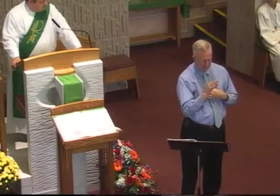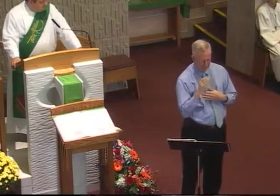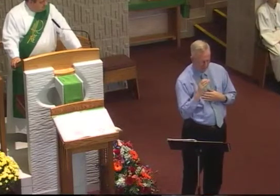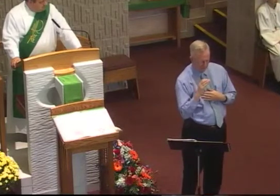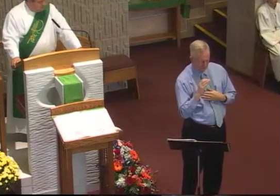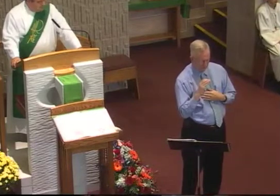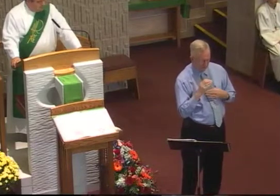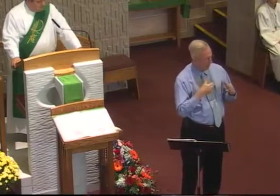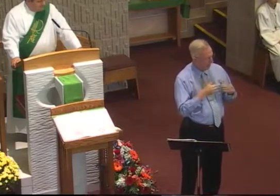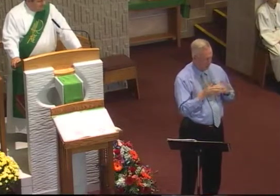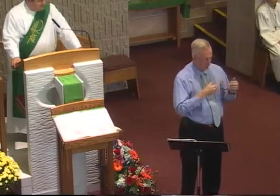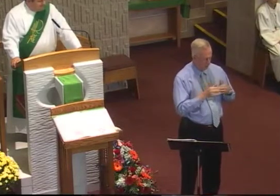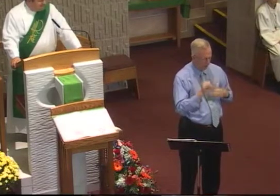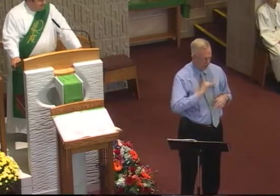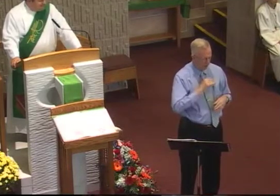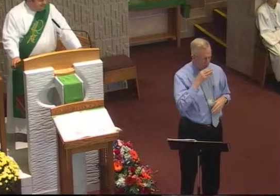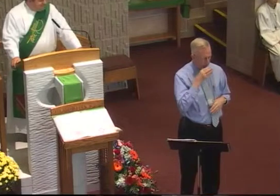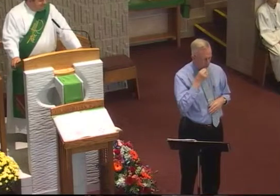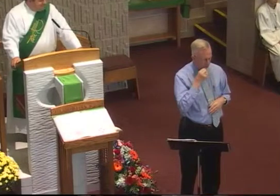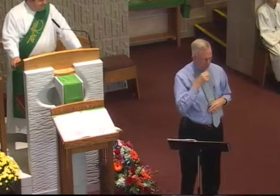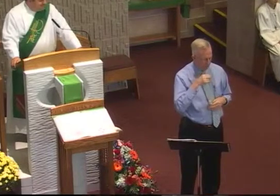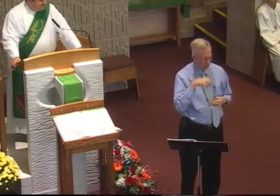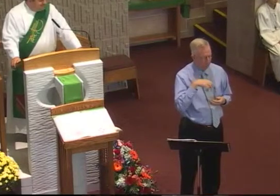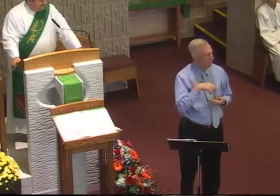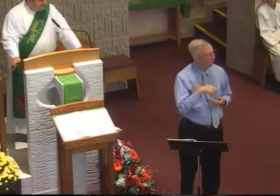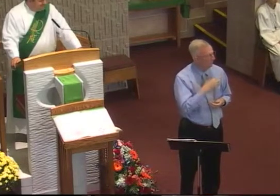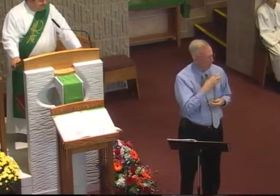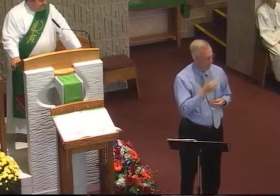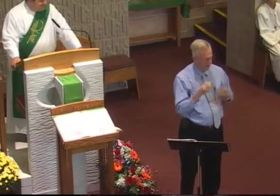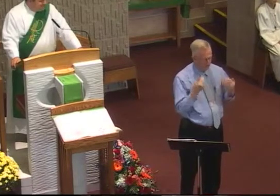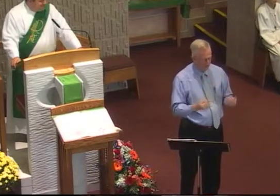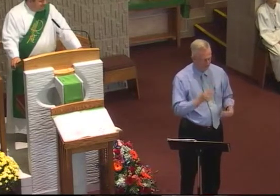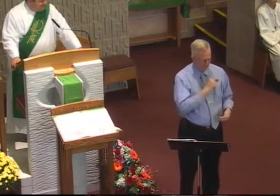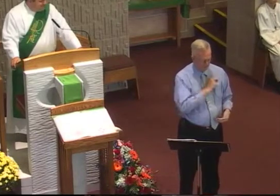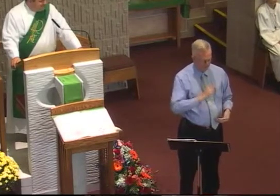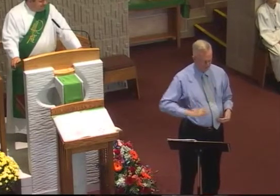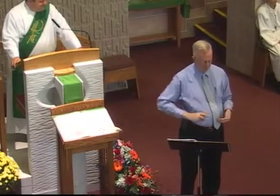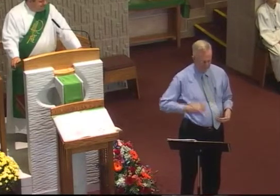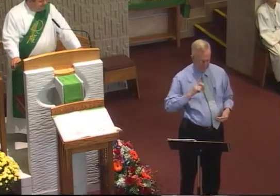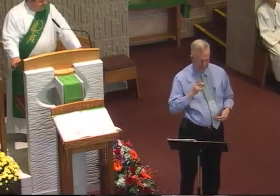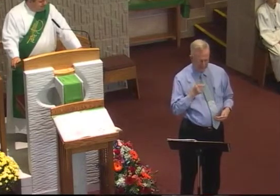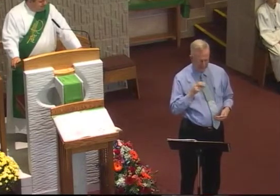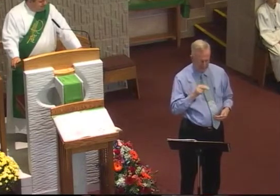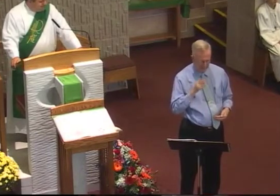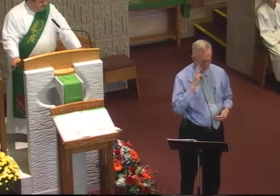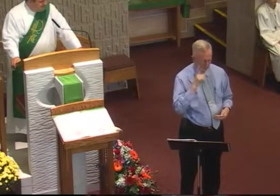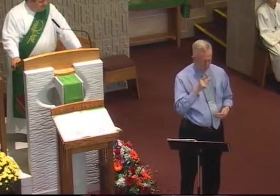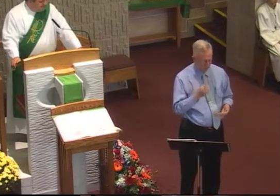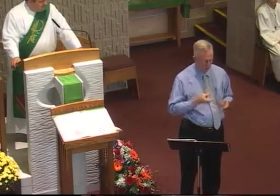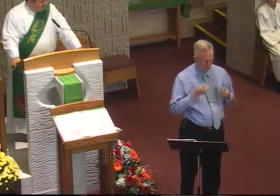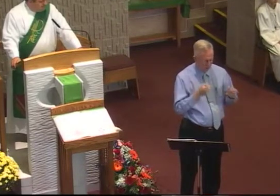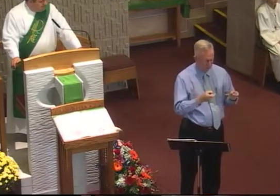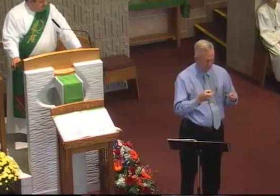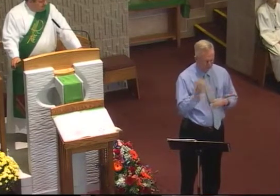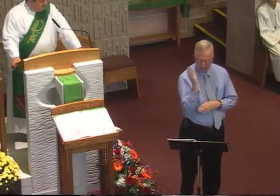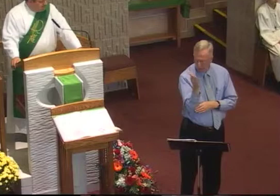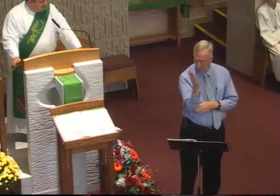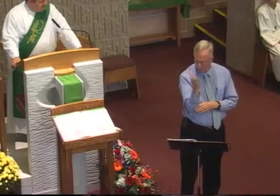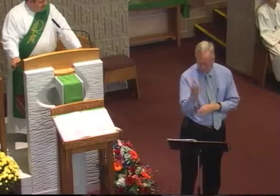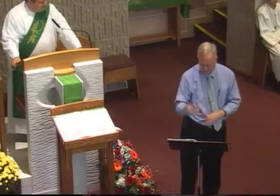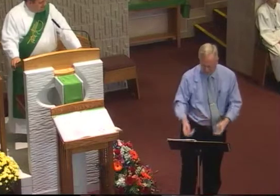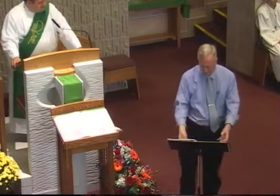Anyway, I'll shut up and sit down. Deacon Dan's going to take over the homily, and thank you for being